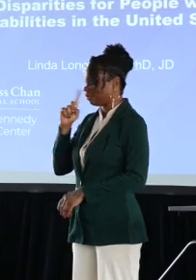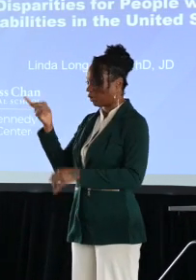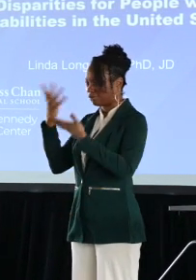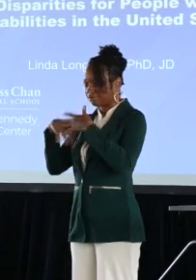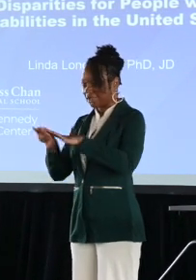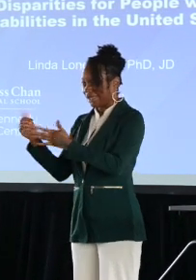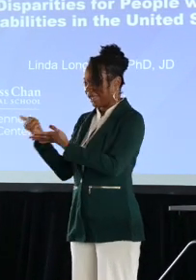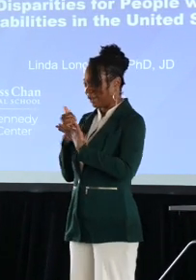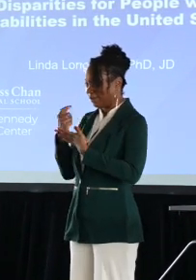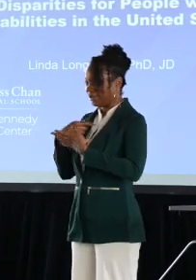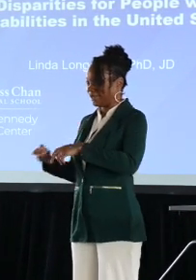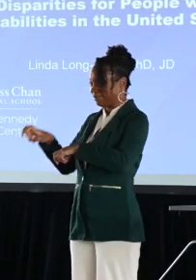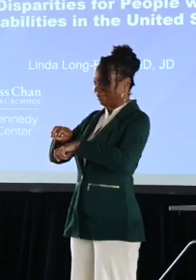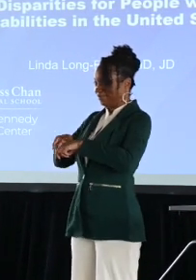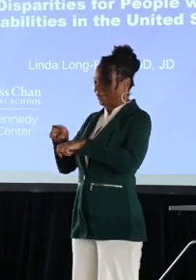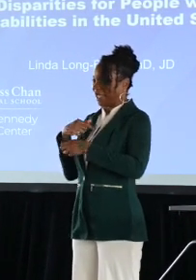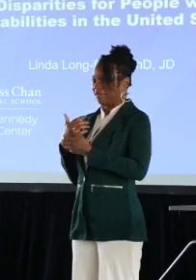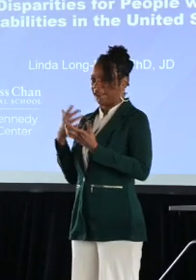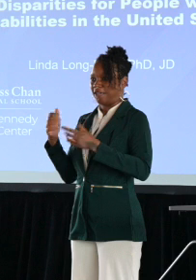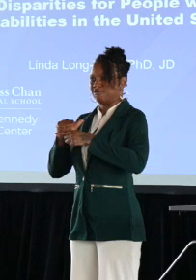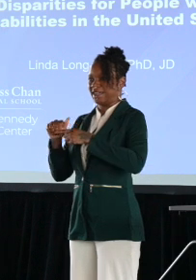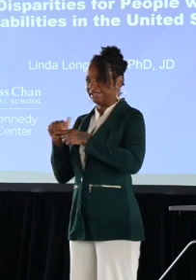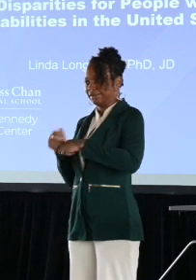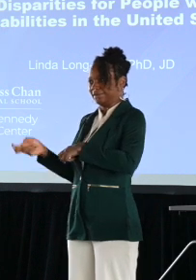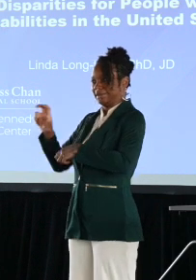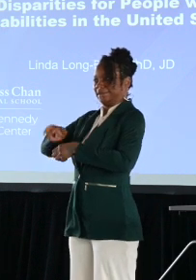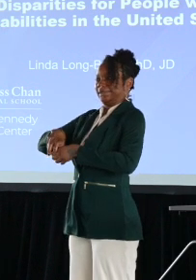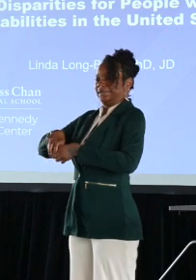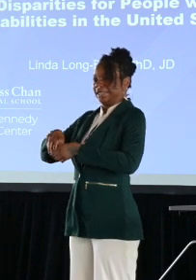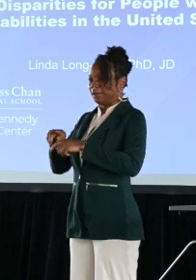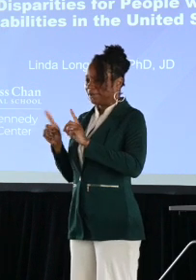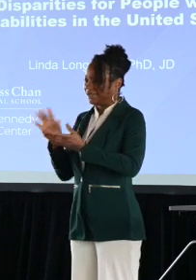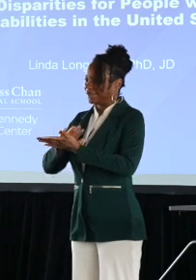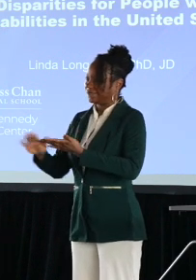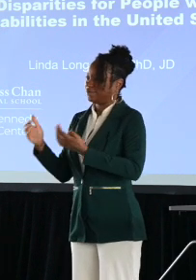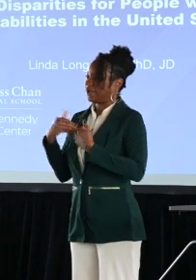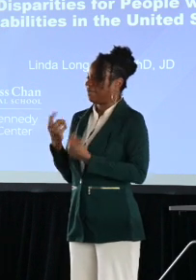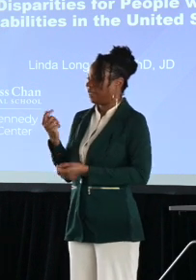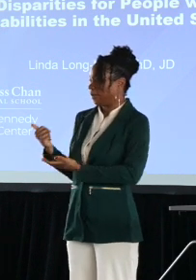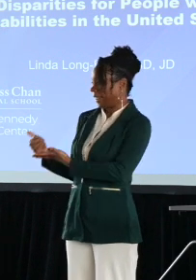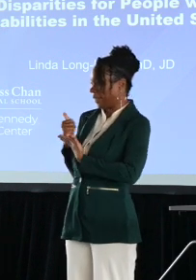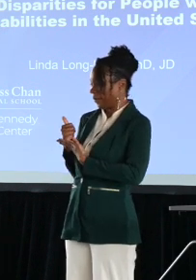helping me get up on this bar stool. I have a lot of practice getting up on bar stools, but it's always nice to have a little help.